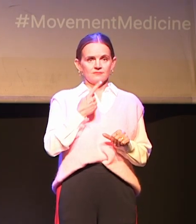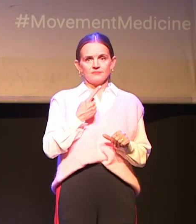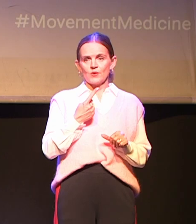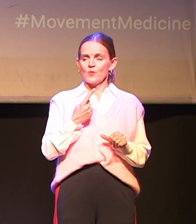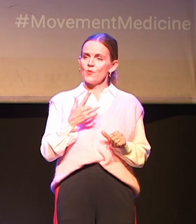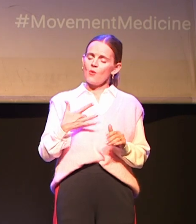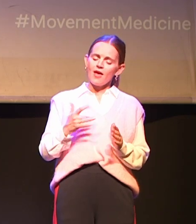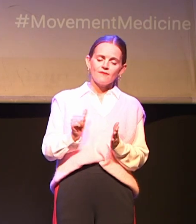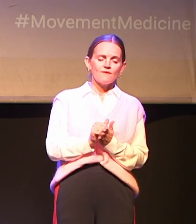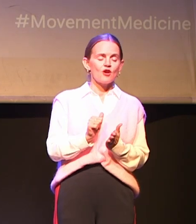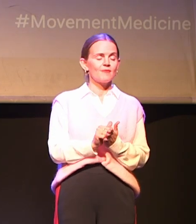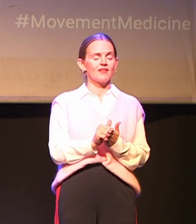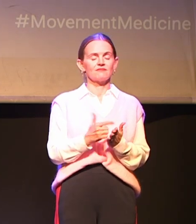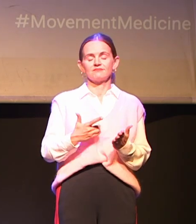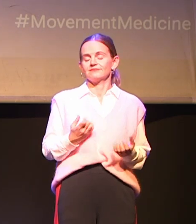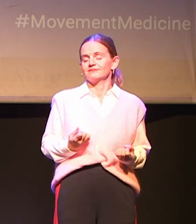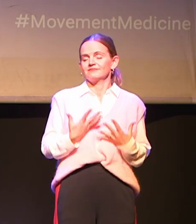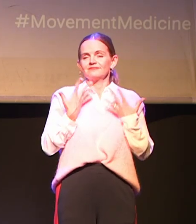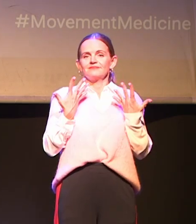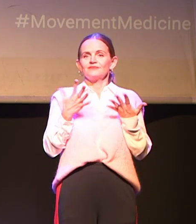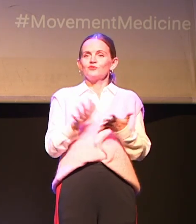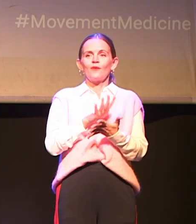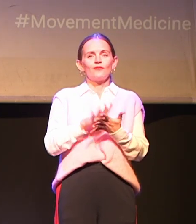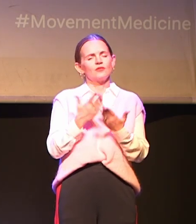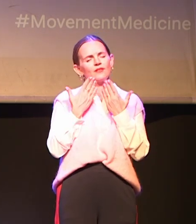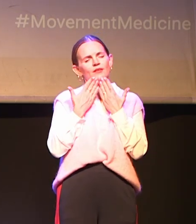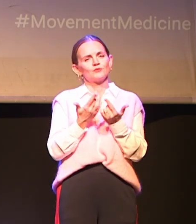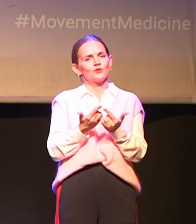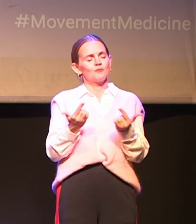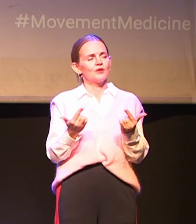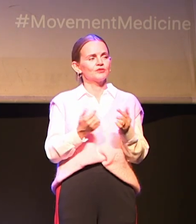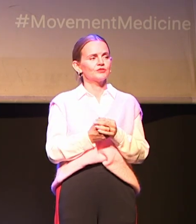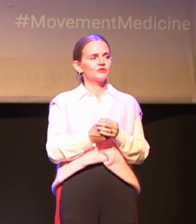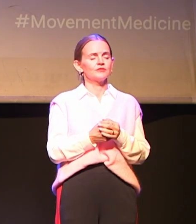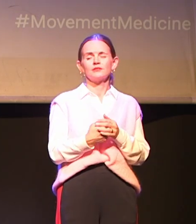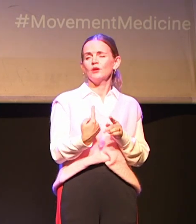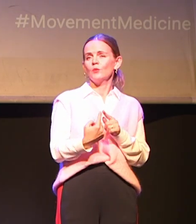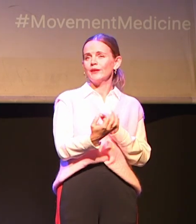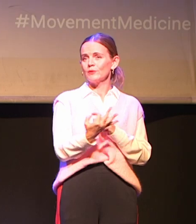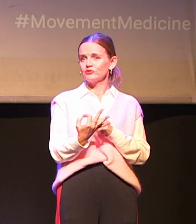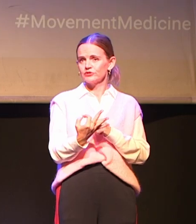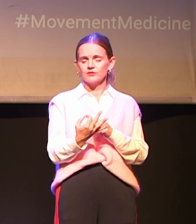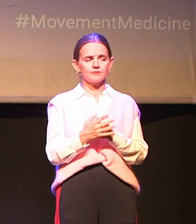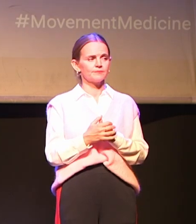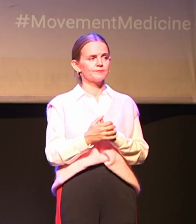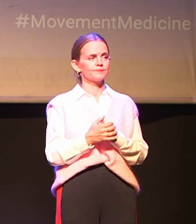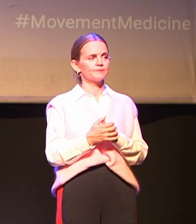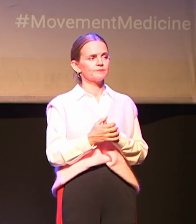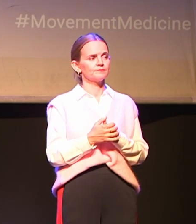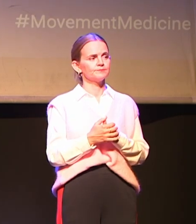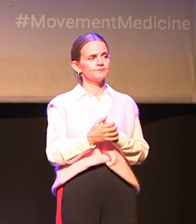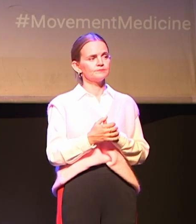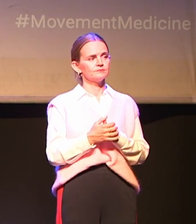life affirming, and just joyous. So thank you so much. So I just quick question I wanted to ask is what can